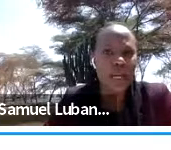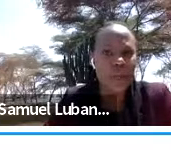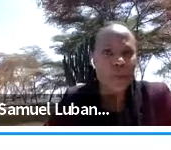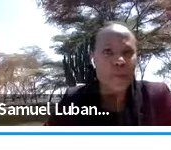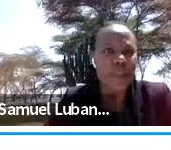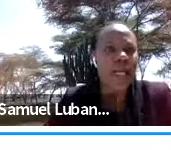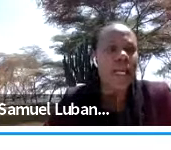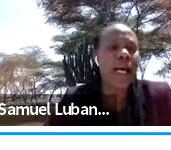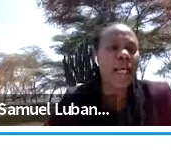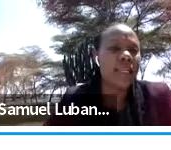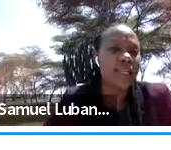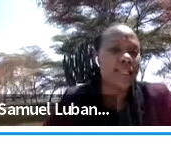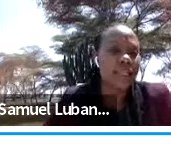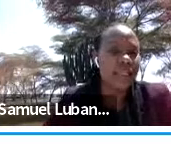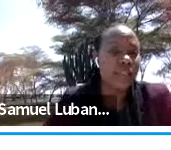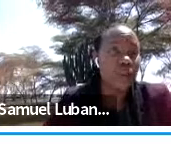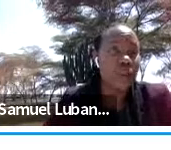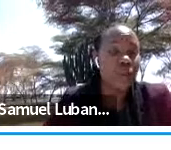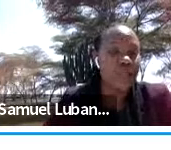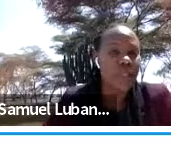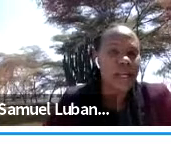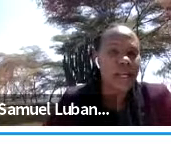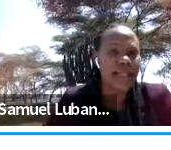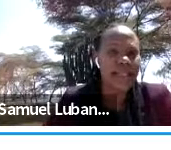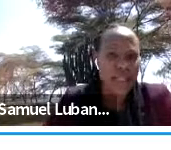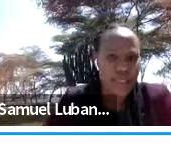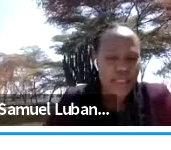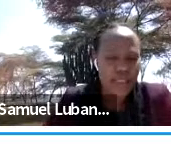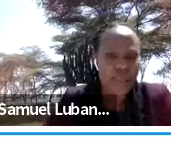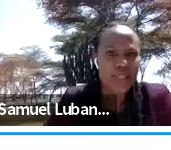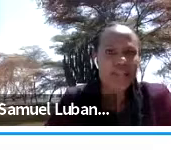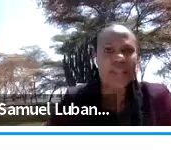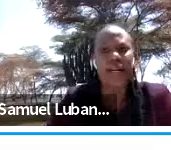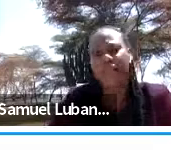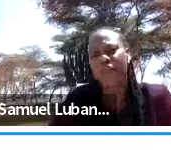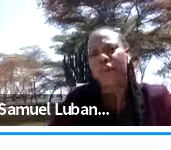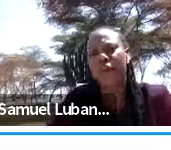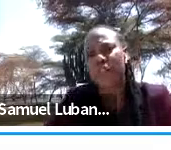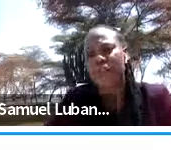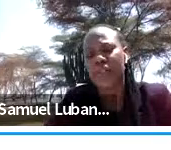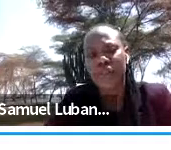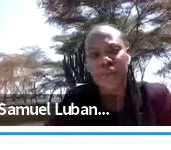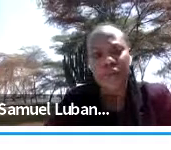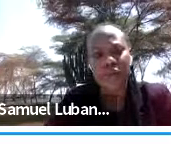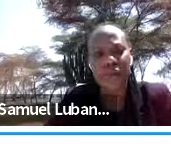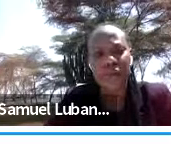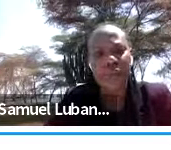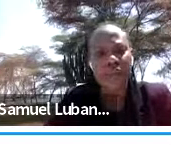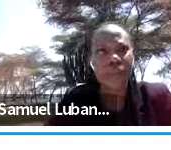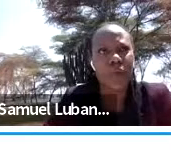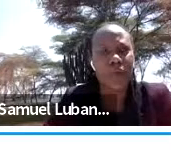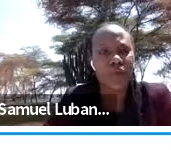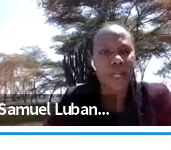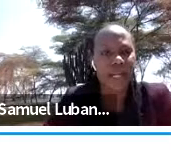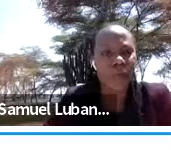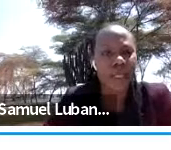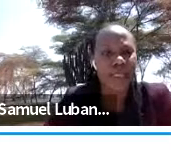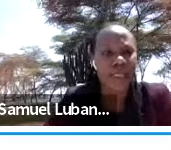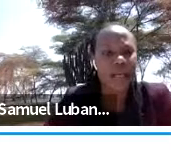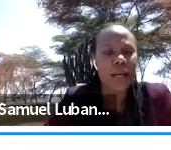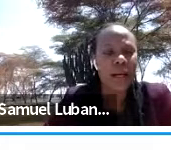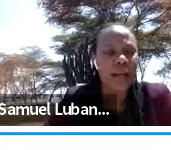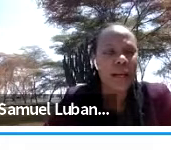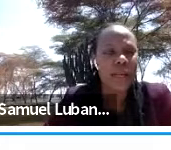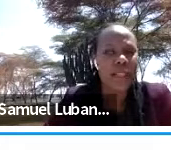discussing, human capital and the intersection with stunting in specific. I talk of malnutrition, of course, which means both over and